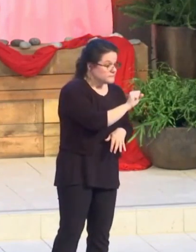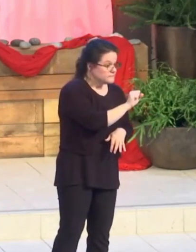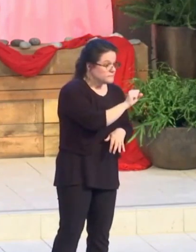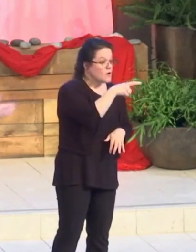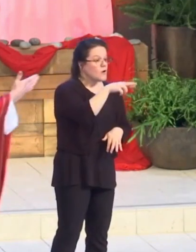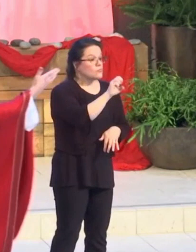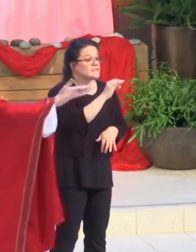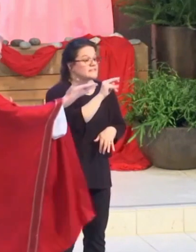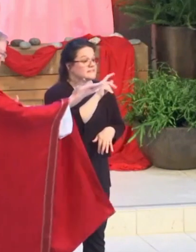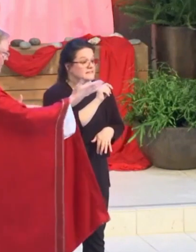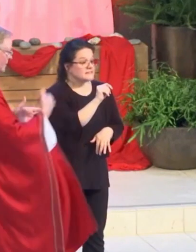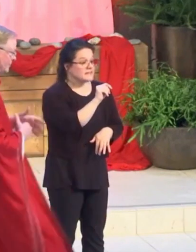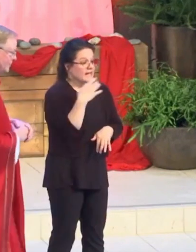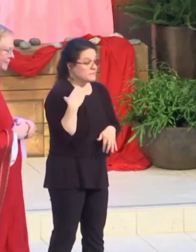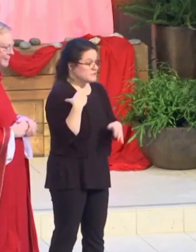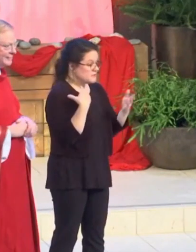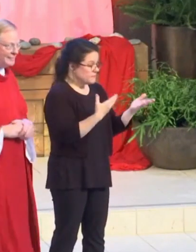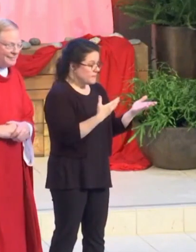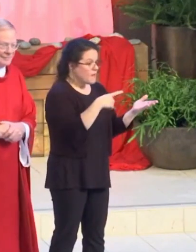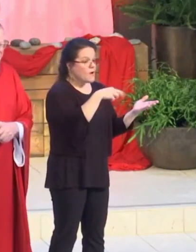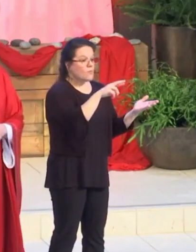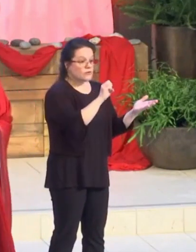Precinct captains, precincts.